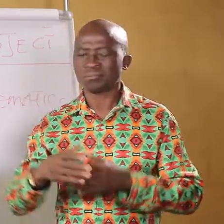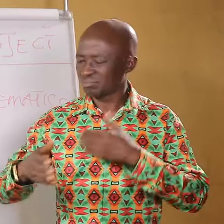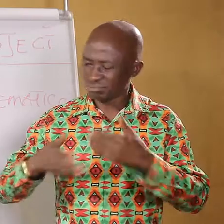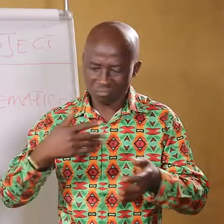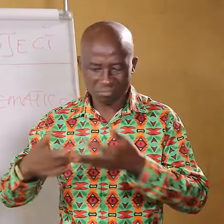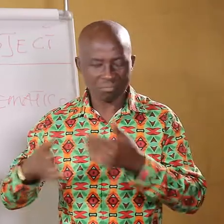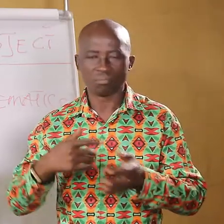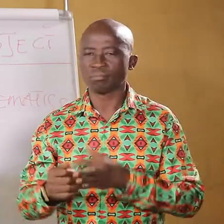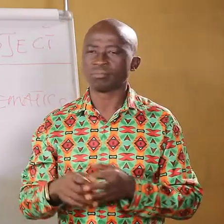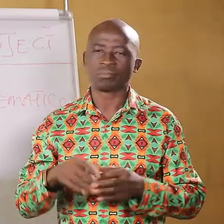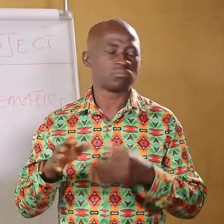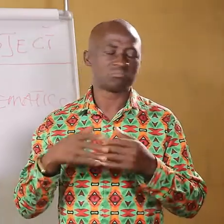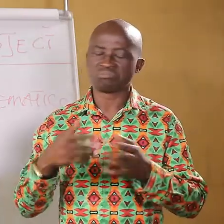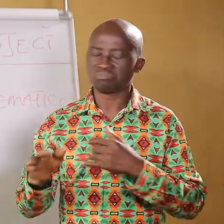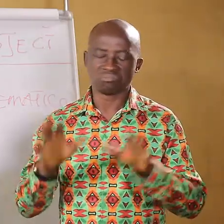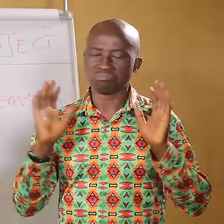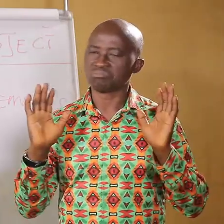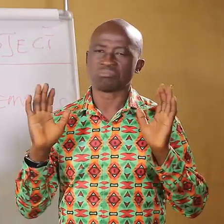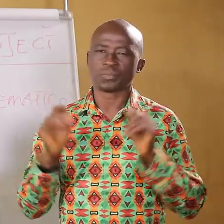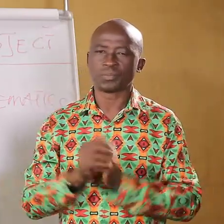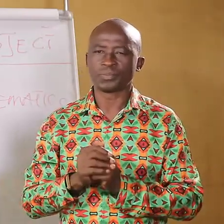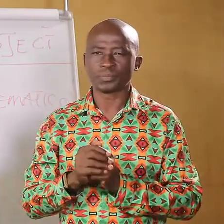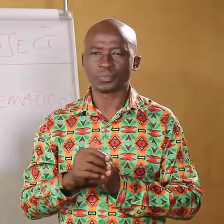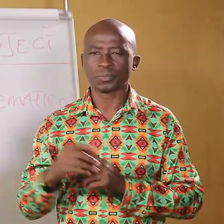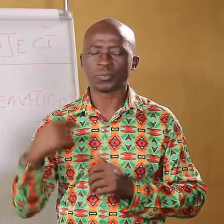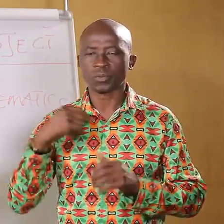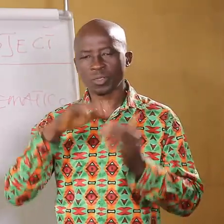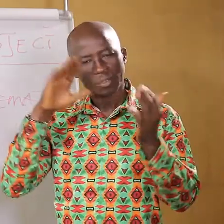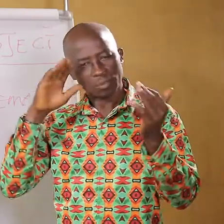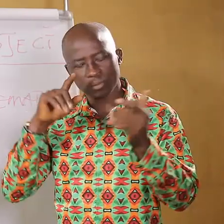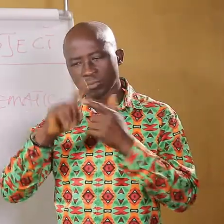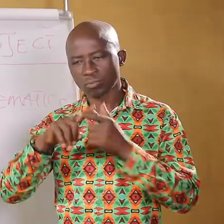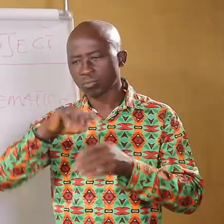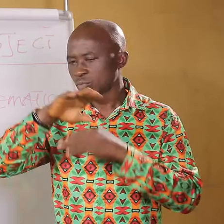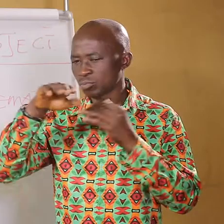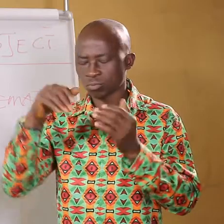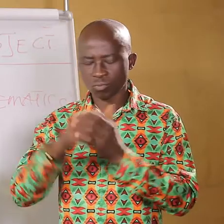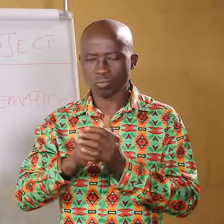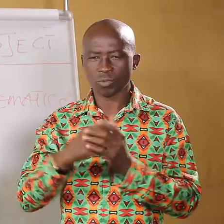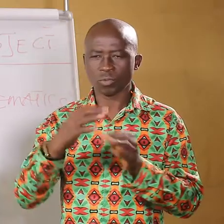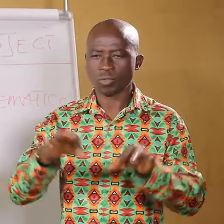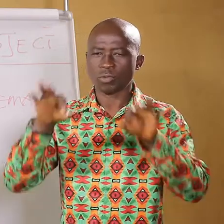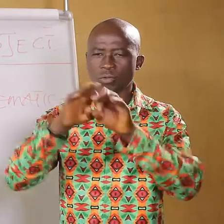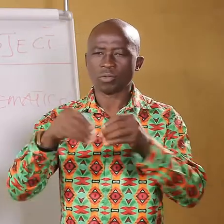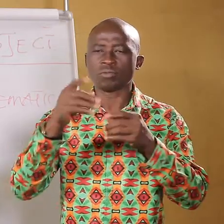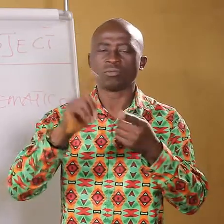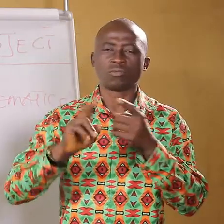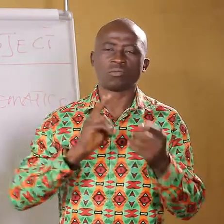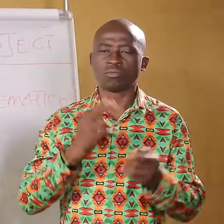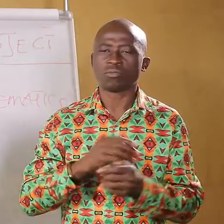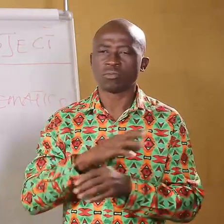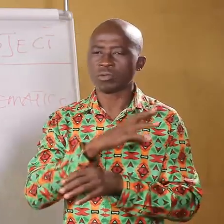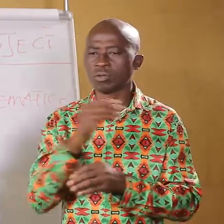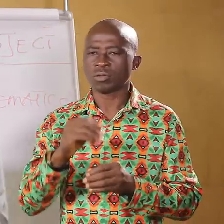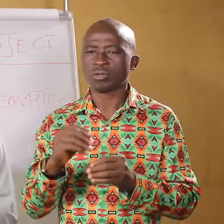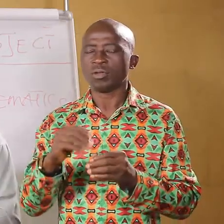of polygon is none of our business in this case. We are expected to just sum up the value given to us and we